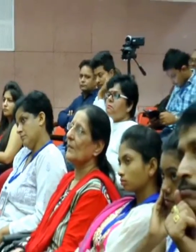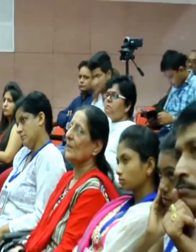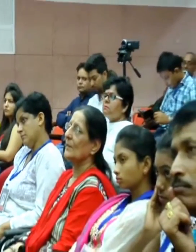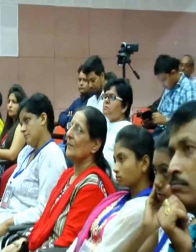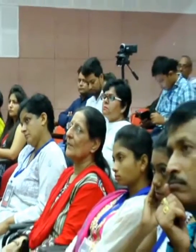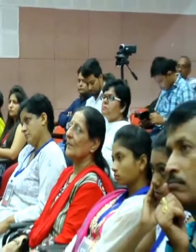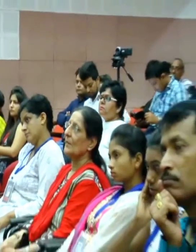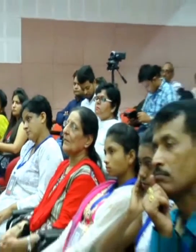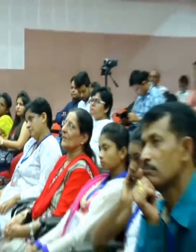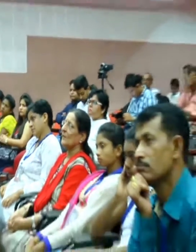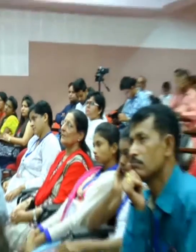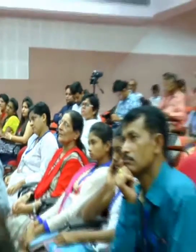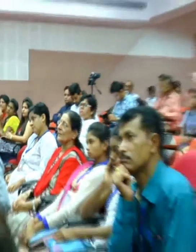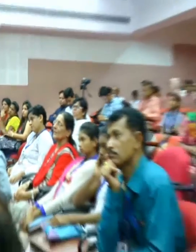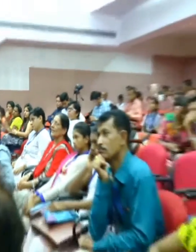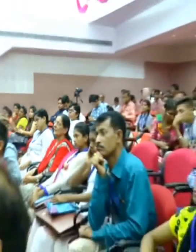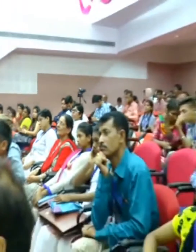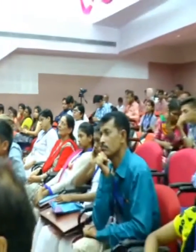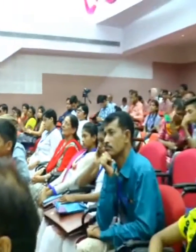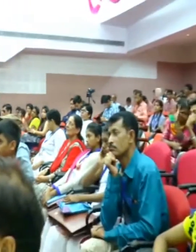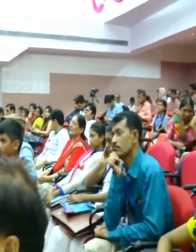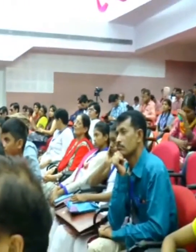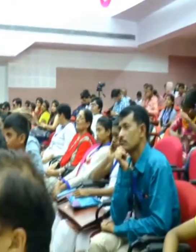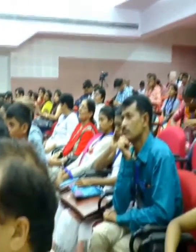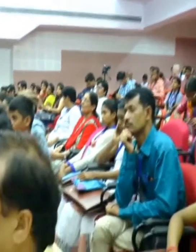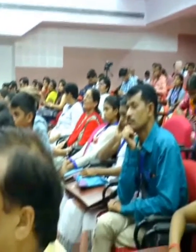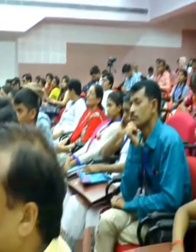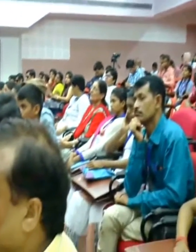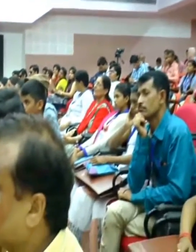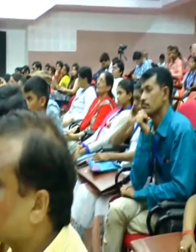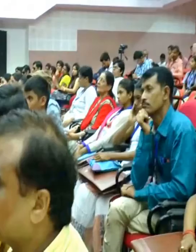persons who helped us in our whole program. First of